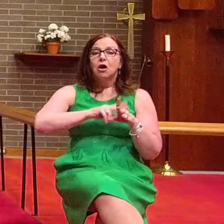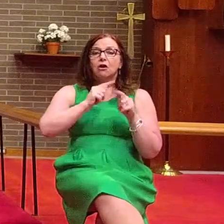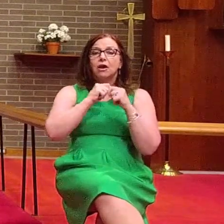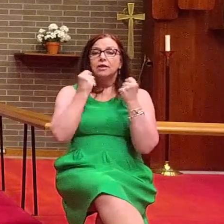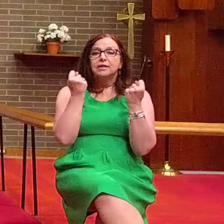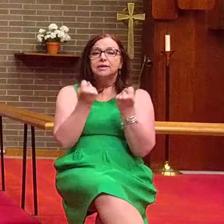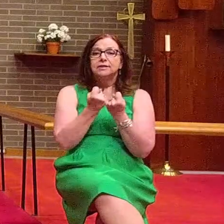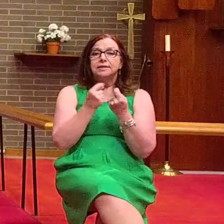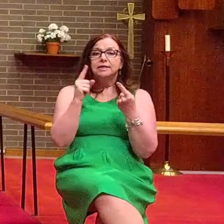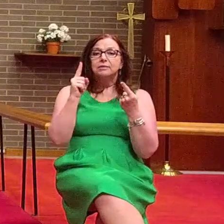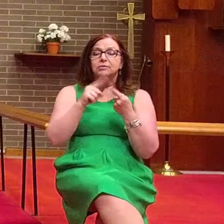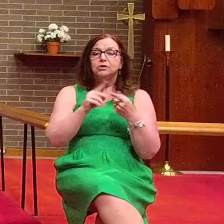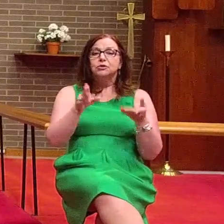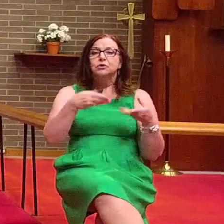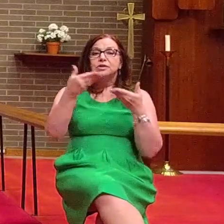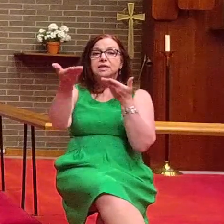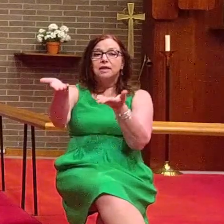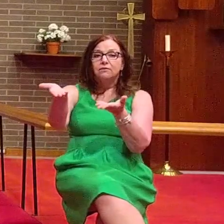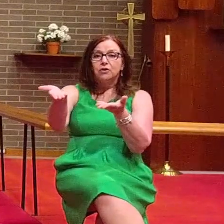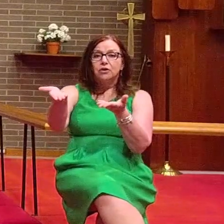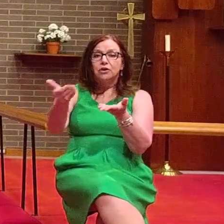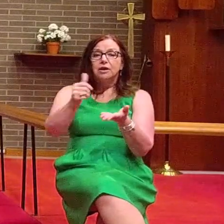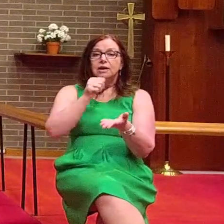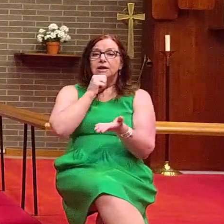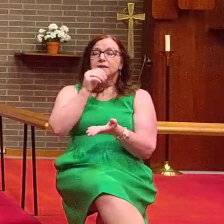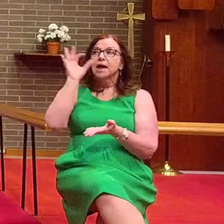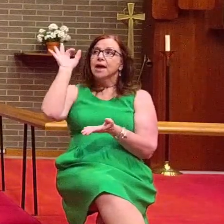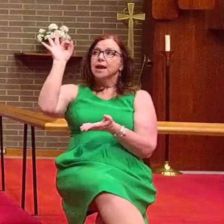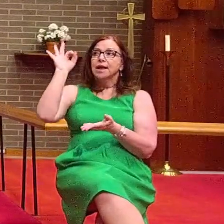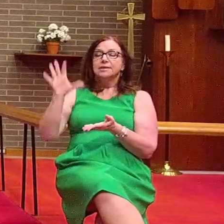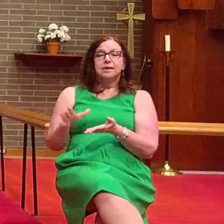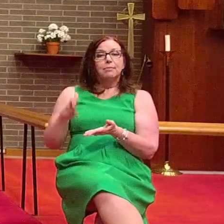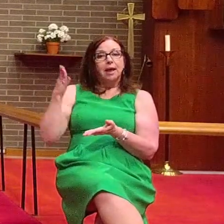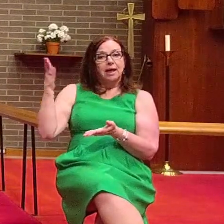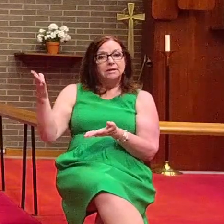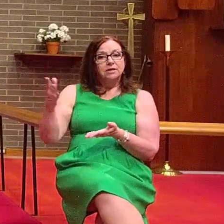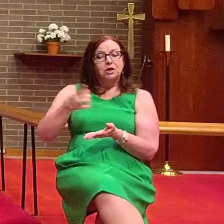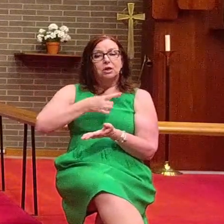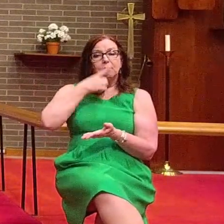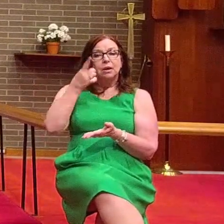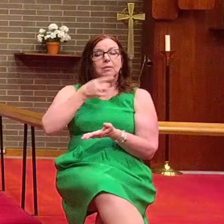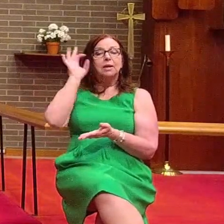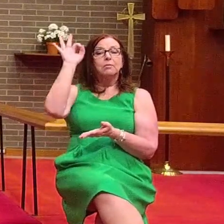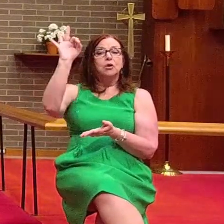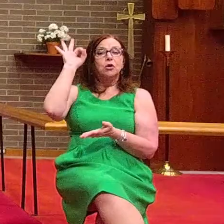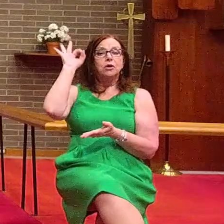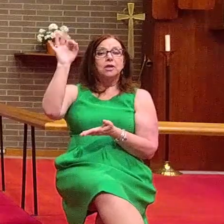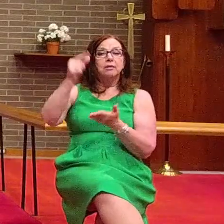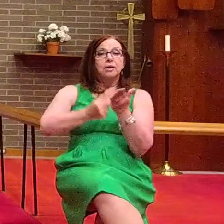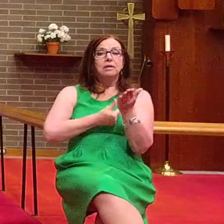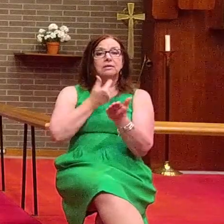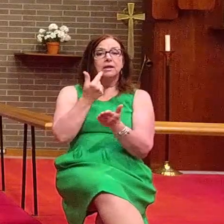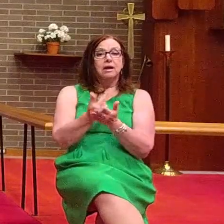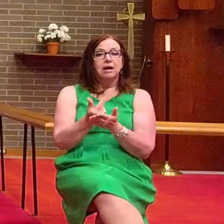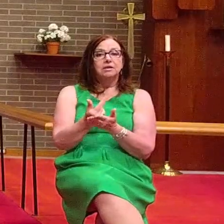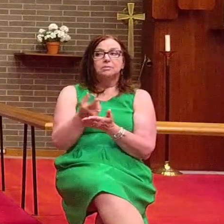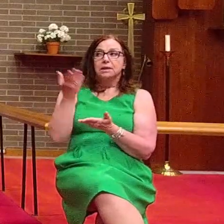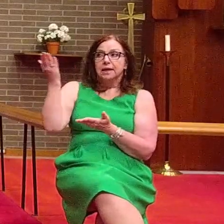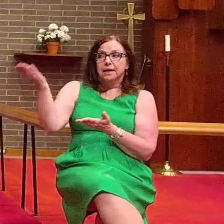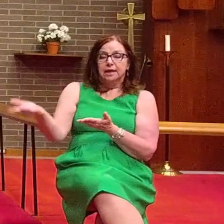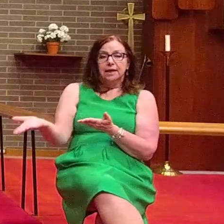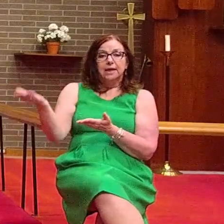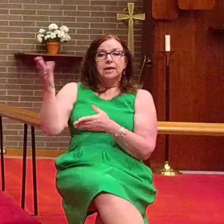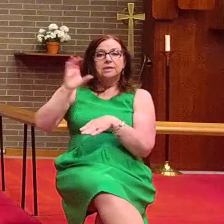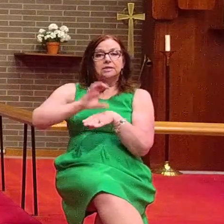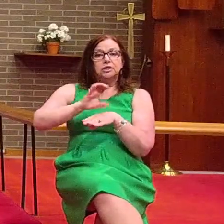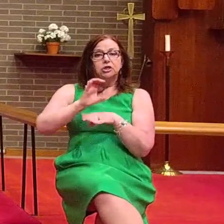team. Not as a pastor in the public proclamation of the gospel, like I am in the church,